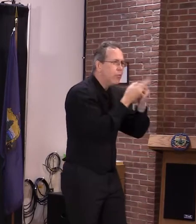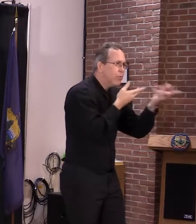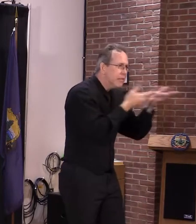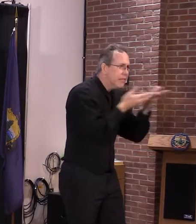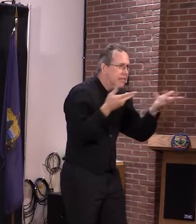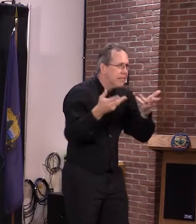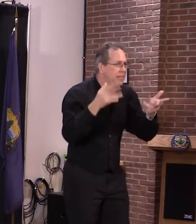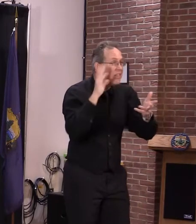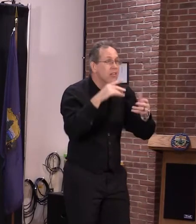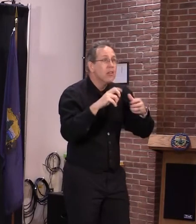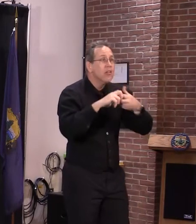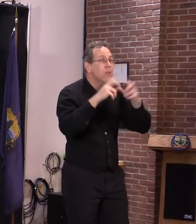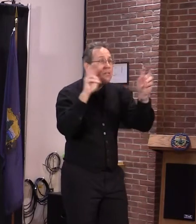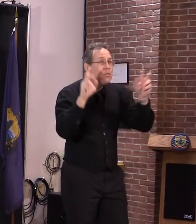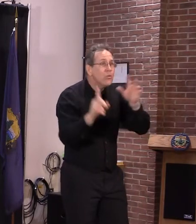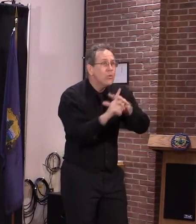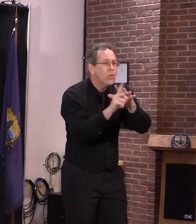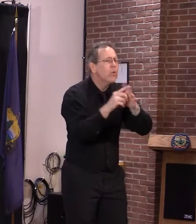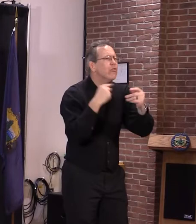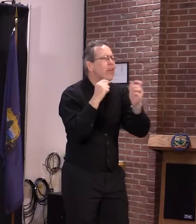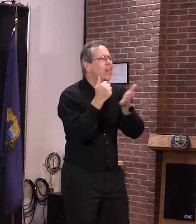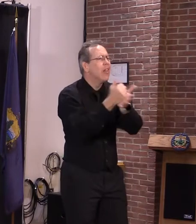implemented in every single district in the state.